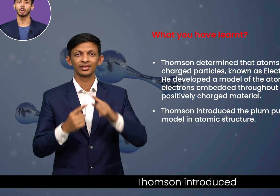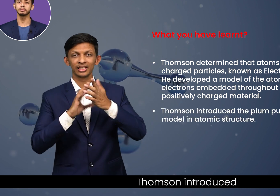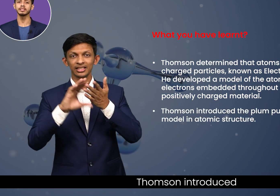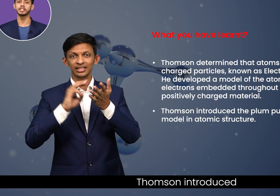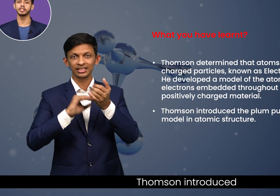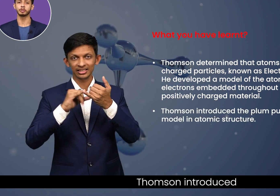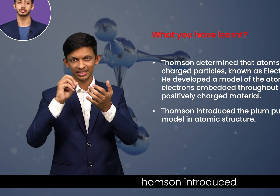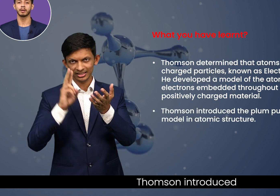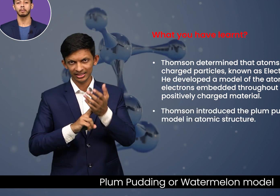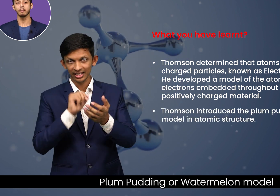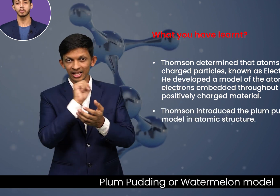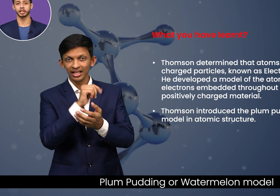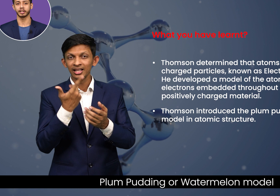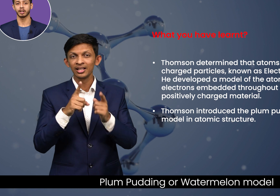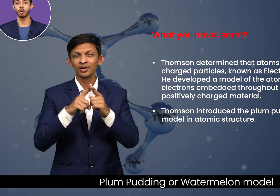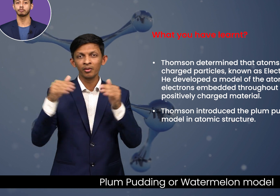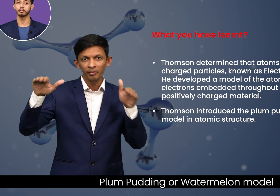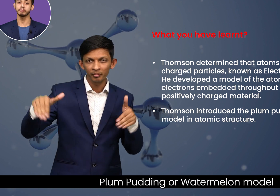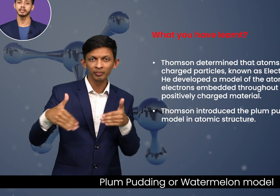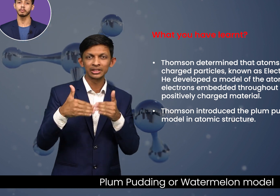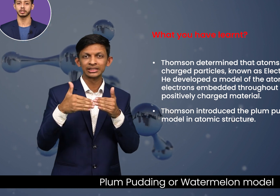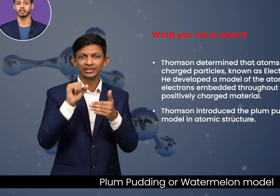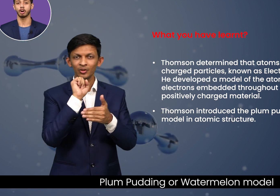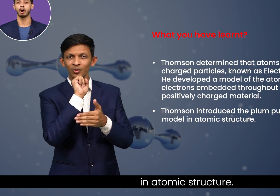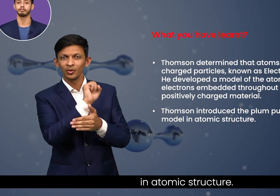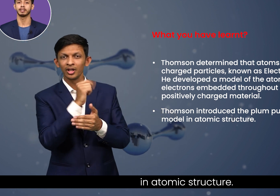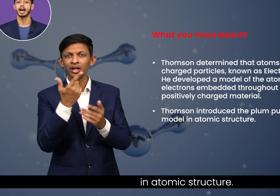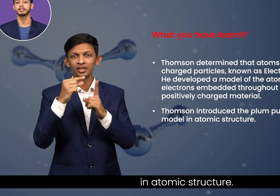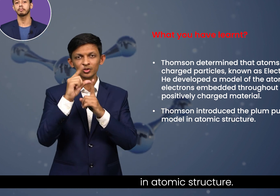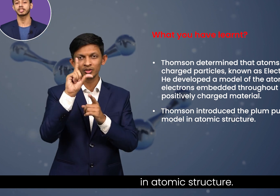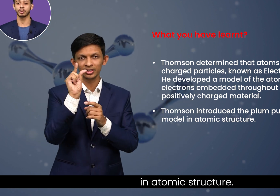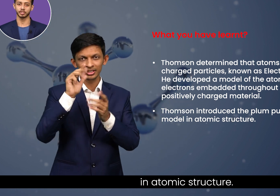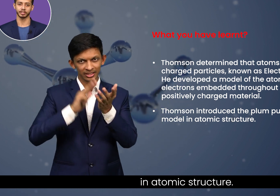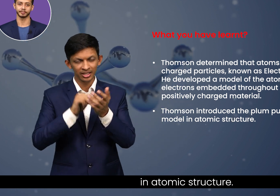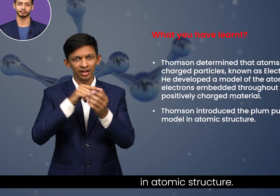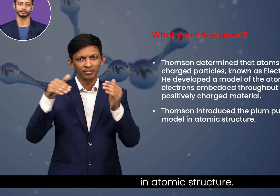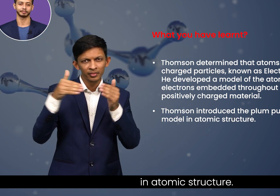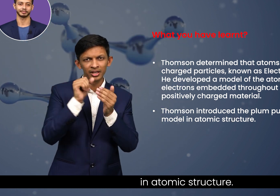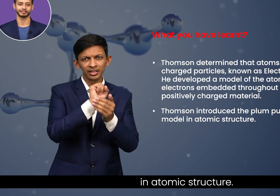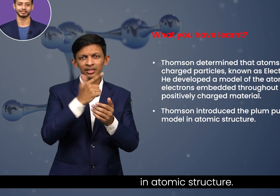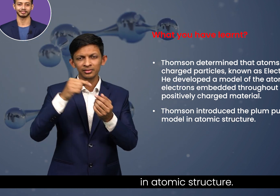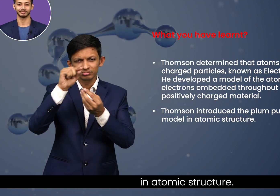Thomson introduced plum pudding or watermelon model of atomic structure.